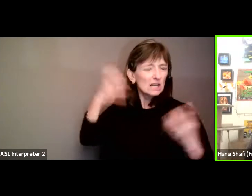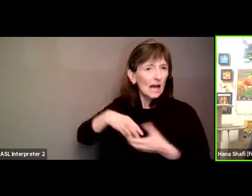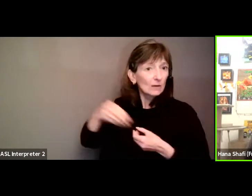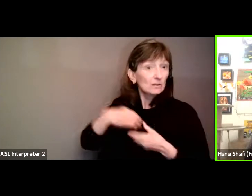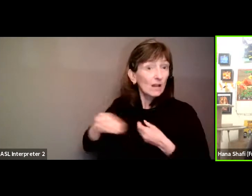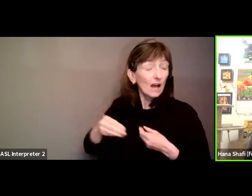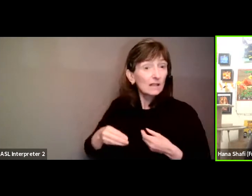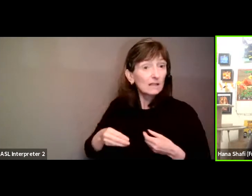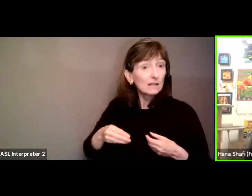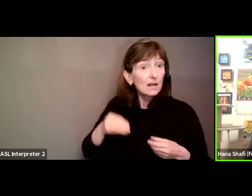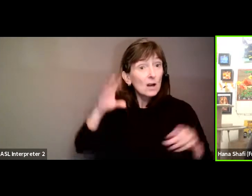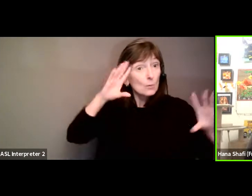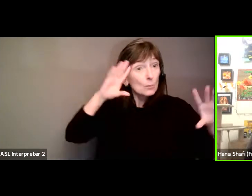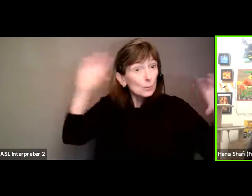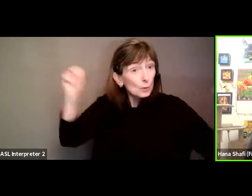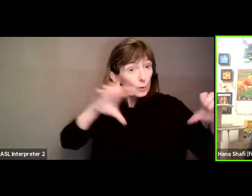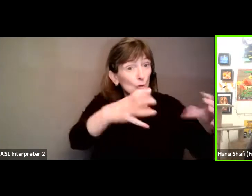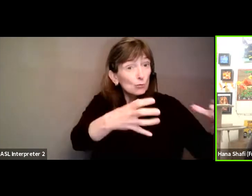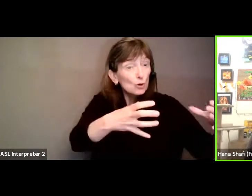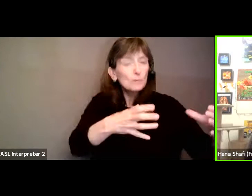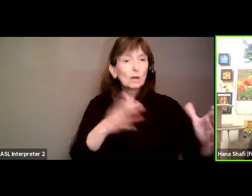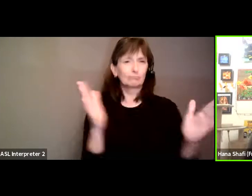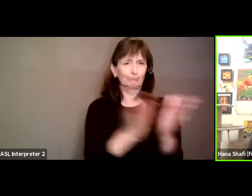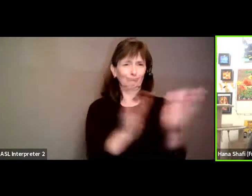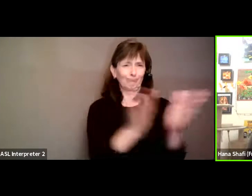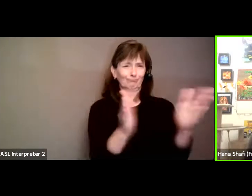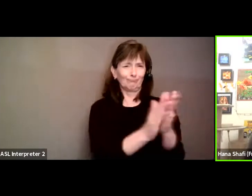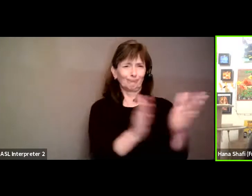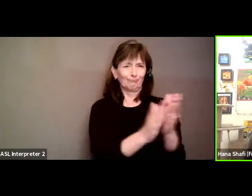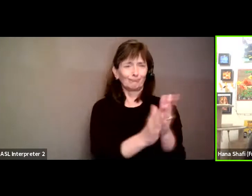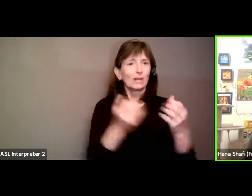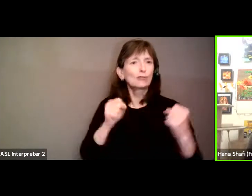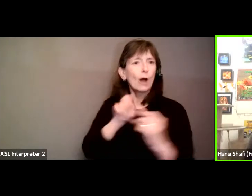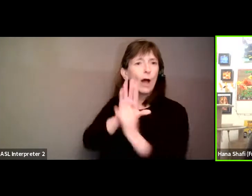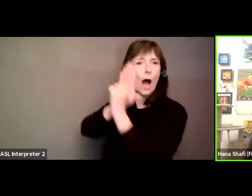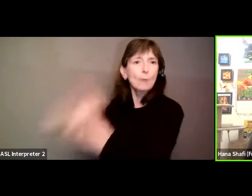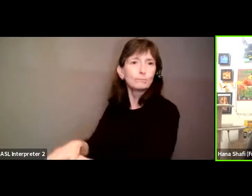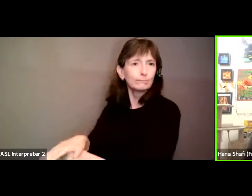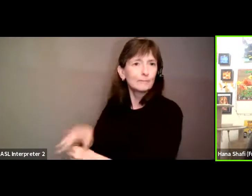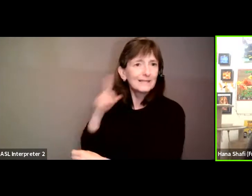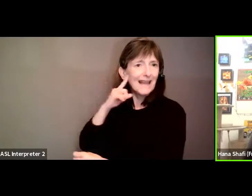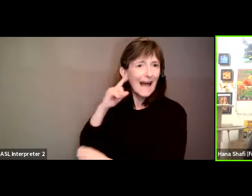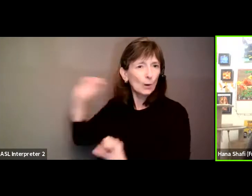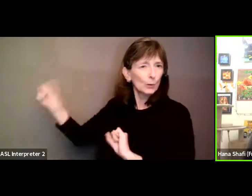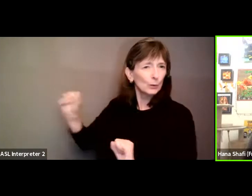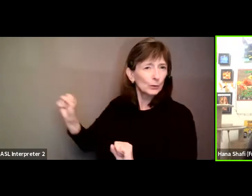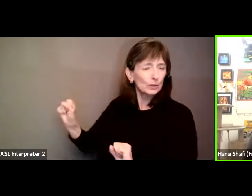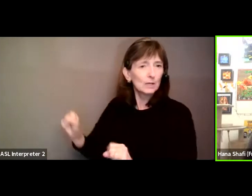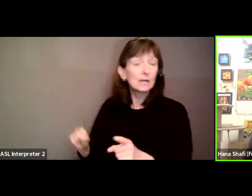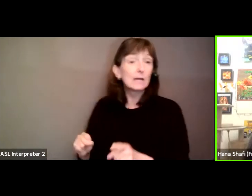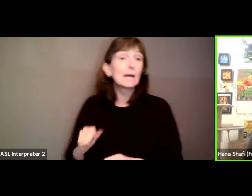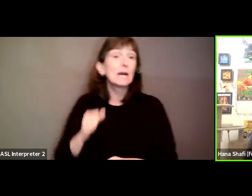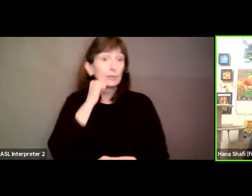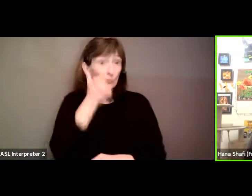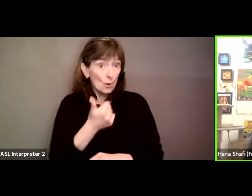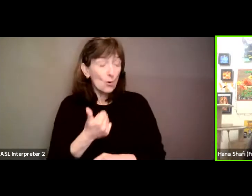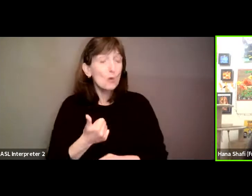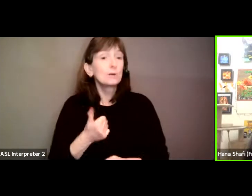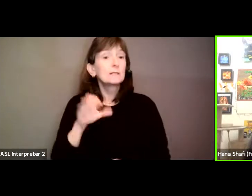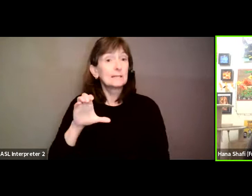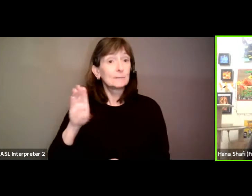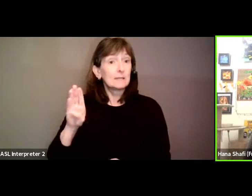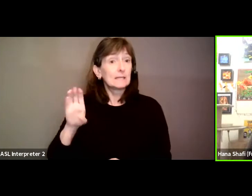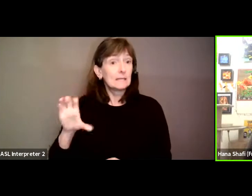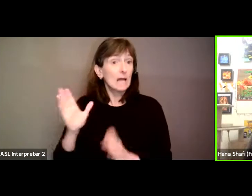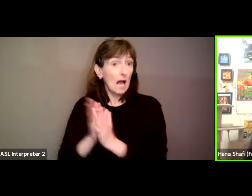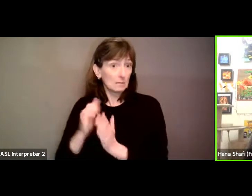clapped over that moment to drown us out. The next day, I was asked to go on CBC Radio, Canada's national broadcaster,